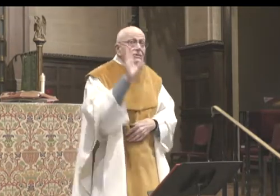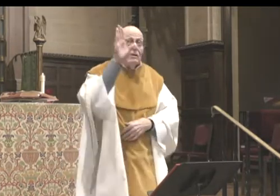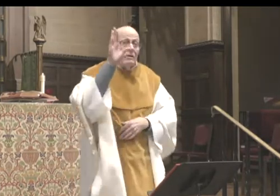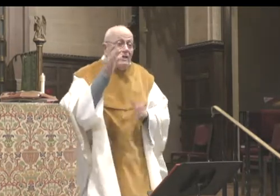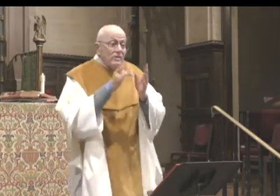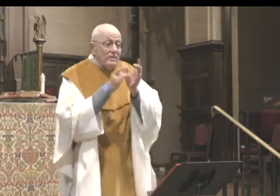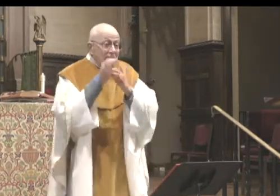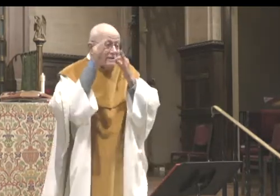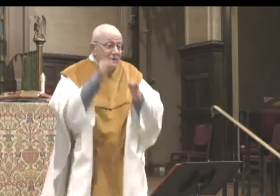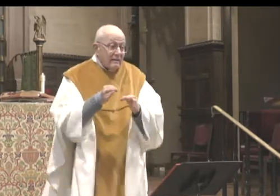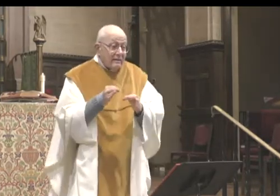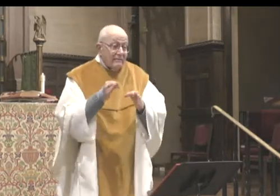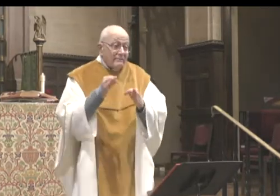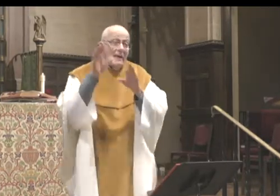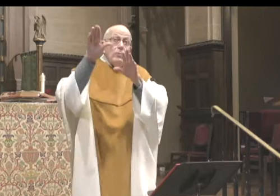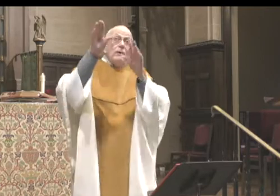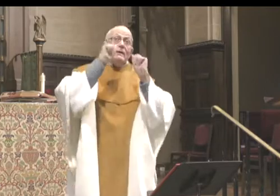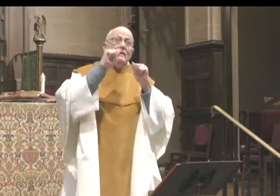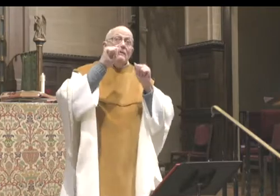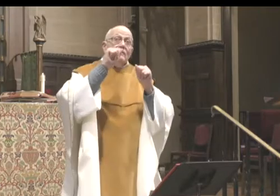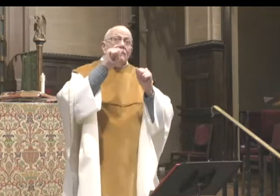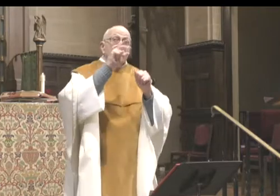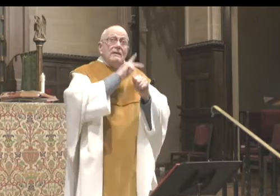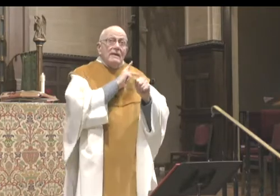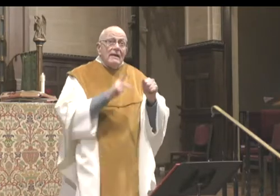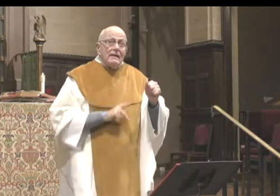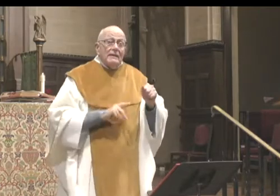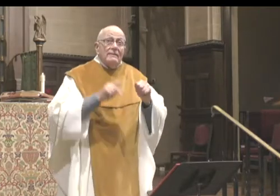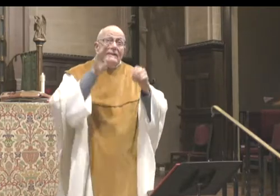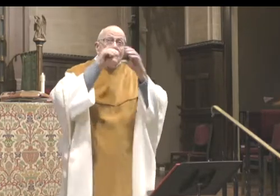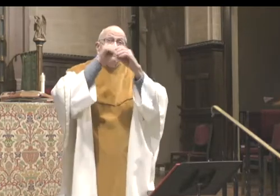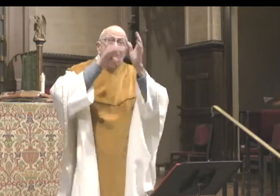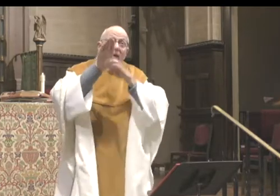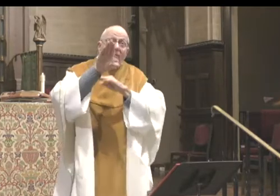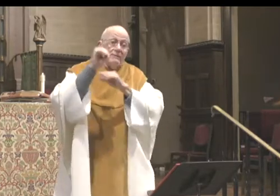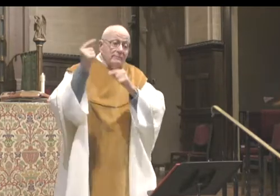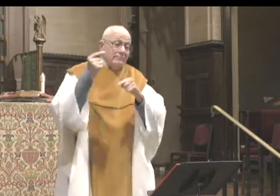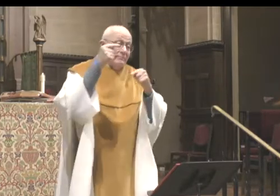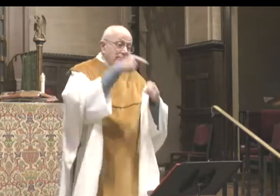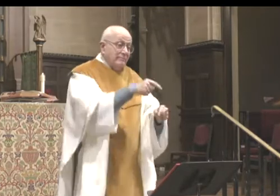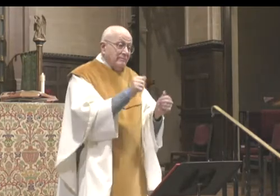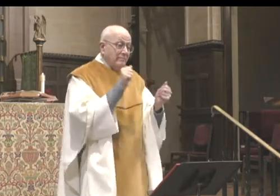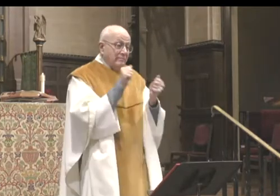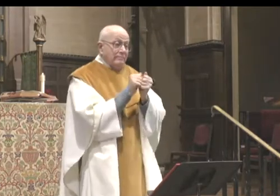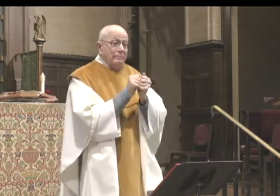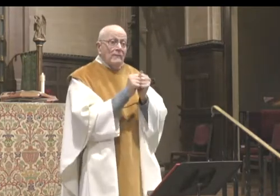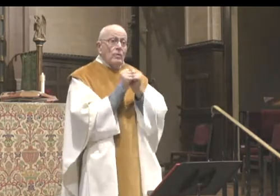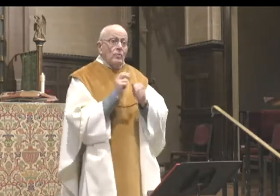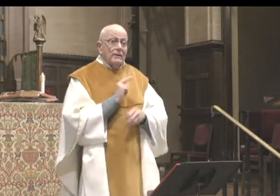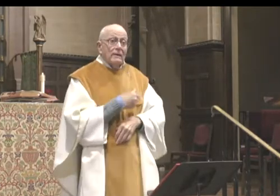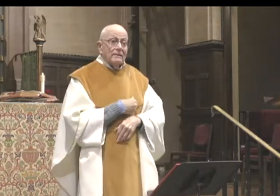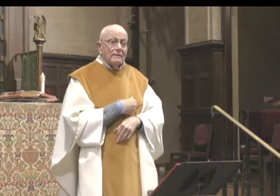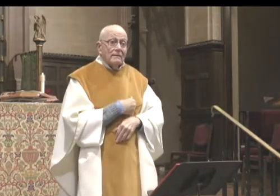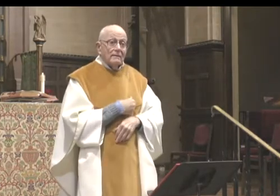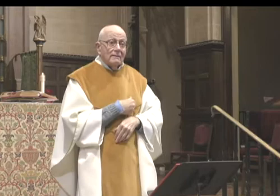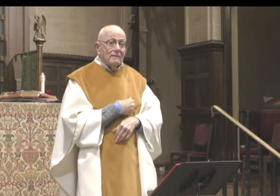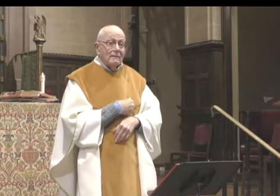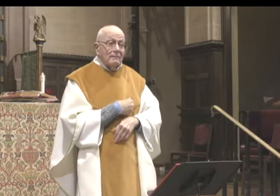and me. So Jesus decided he's going to leave the kingship in heaven and come to be with us.